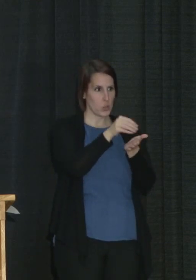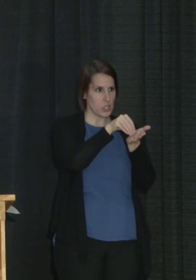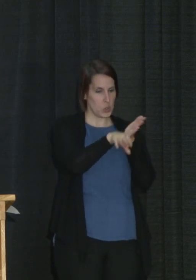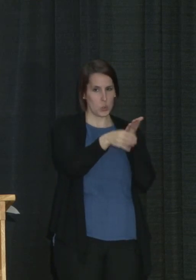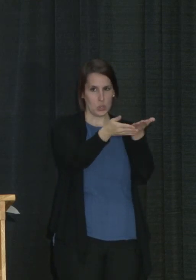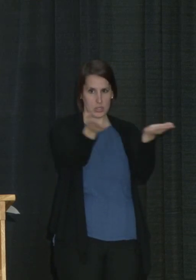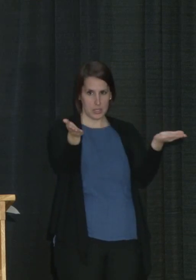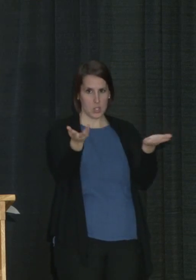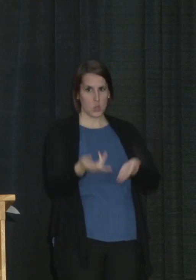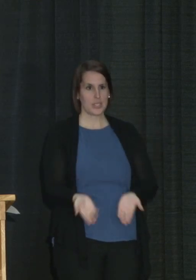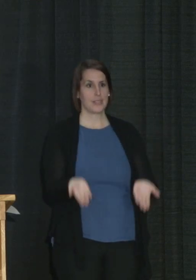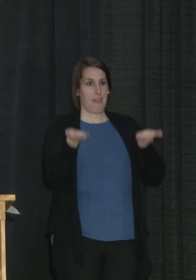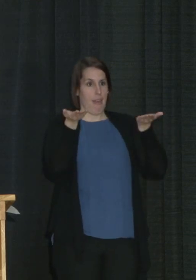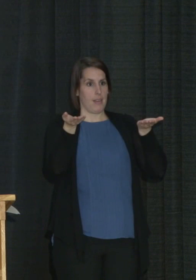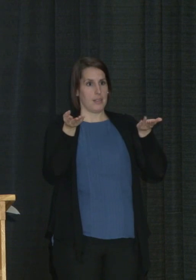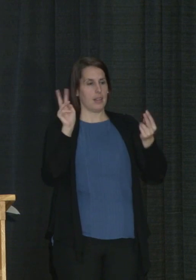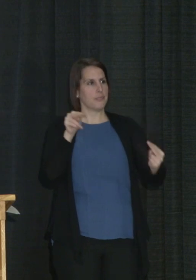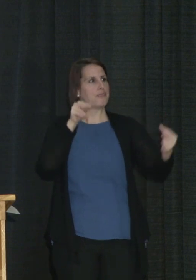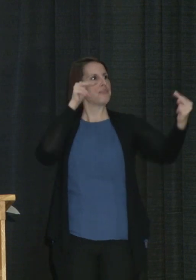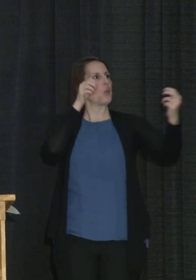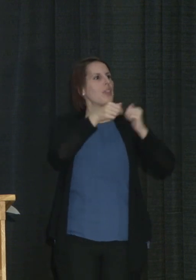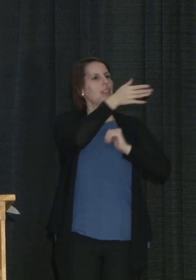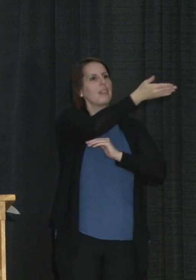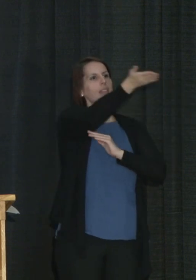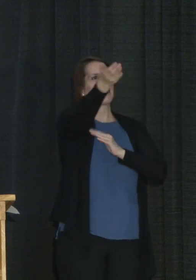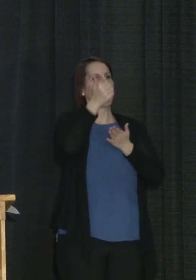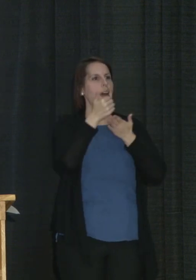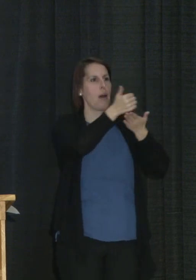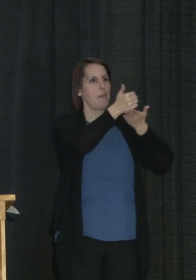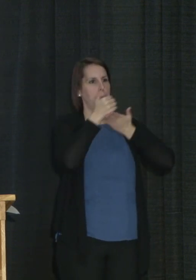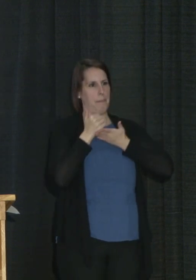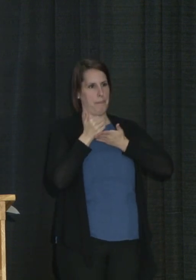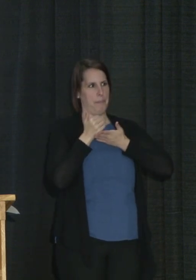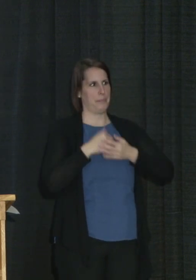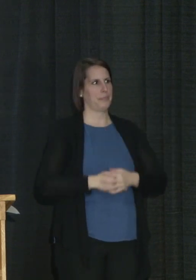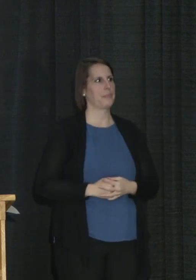and recognize those here today who've helped you with your success.